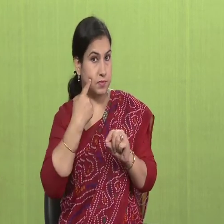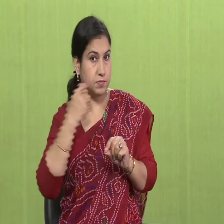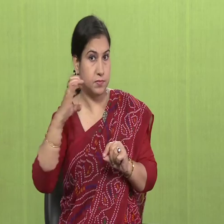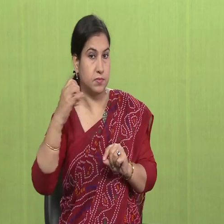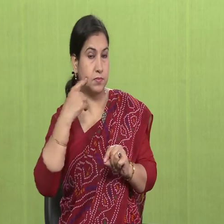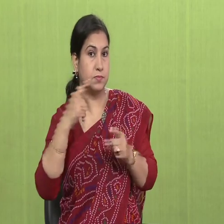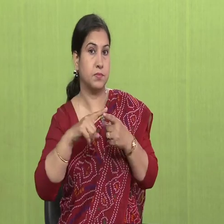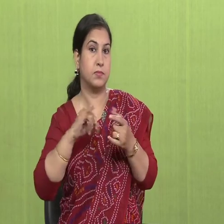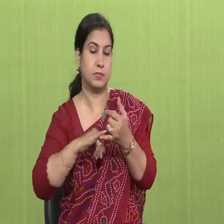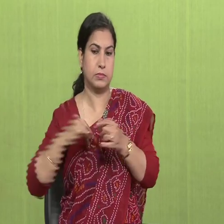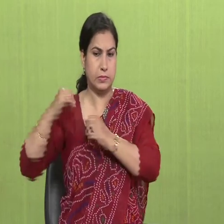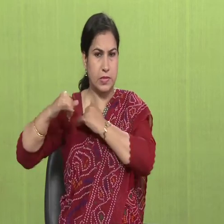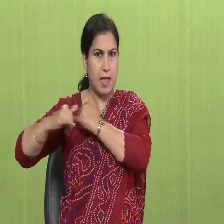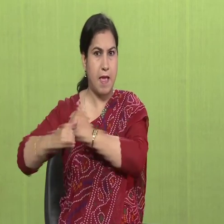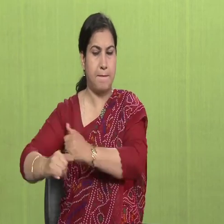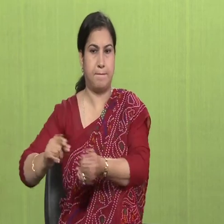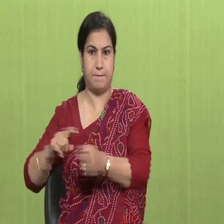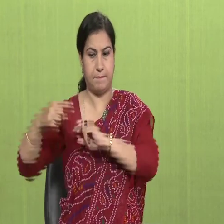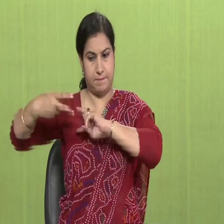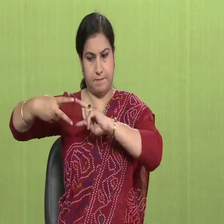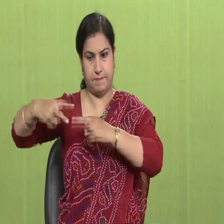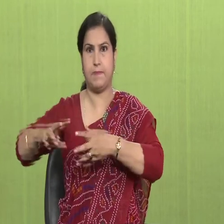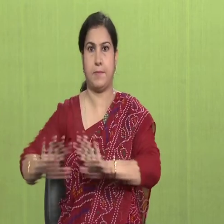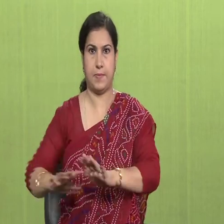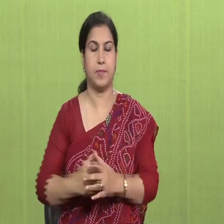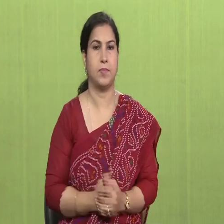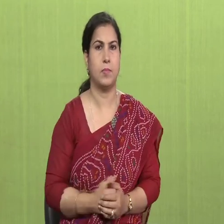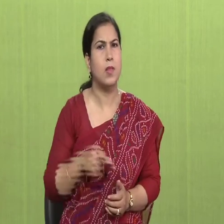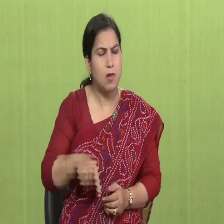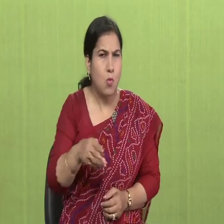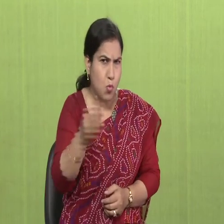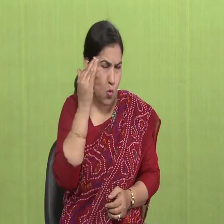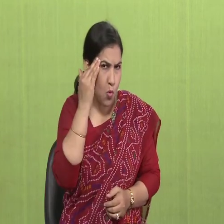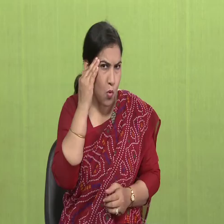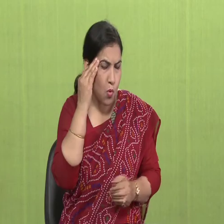I think now you must be thinking, what is the meaning of species?